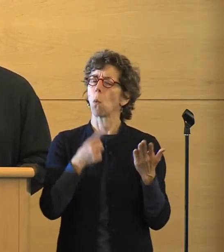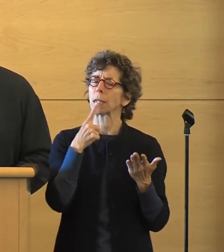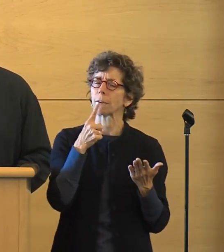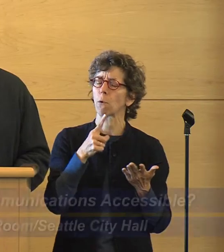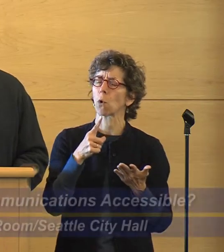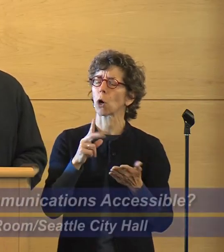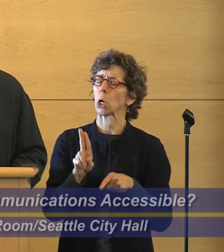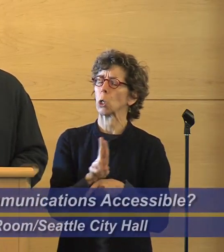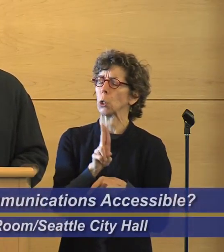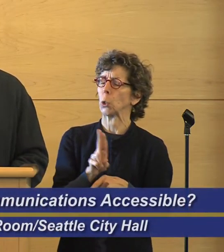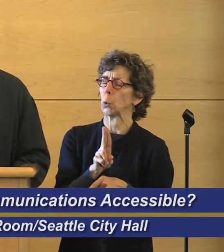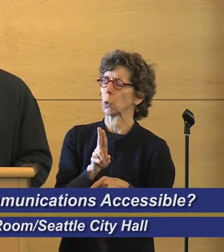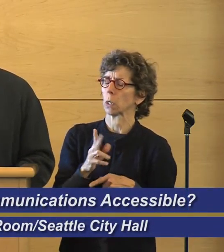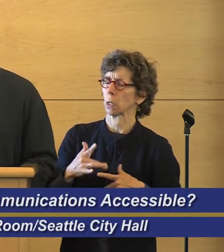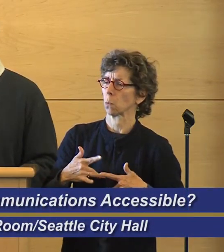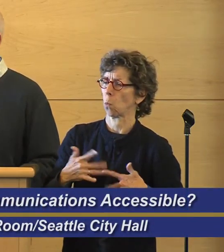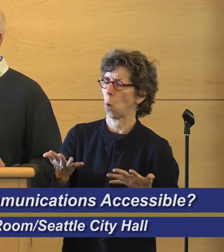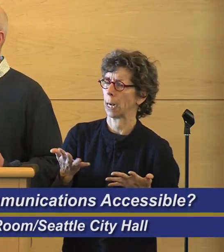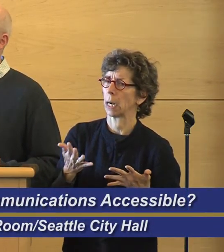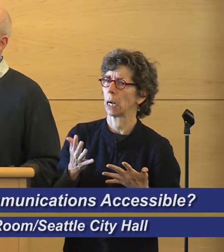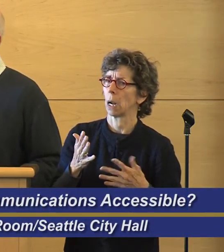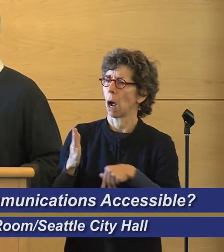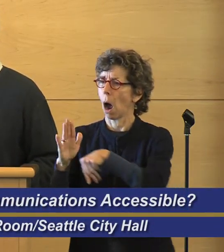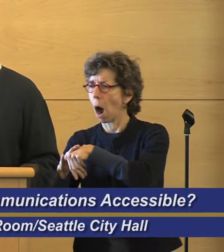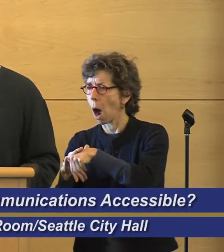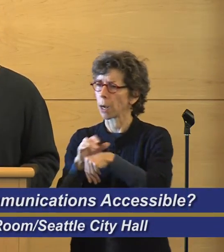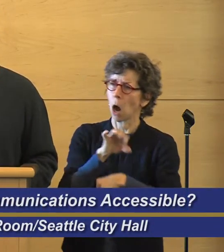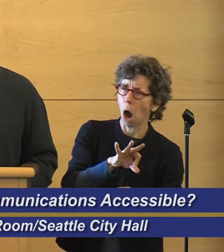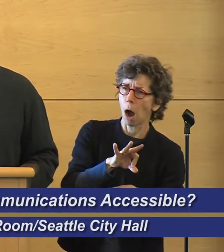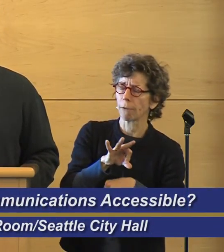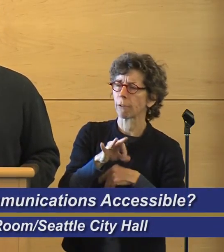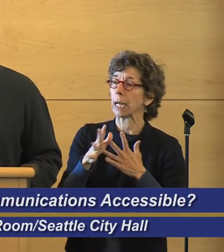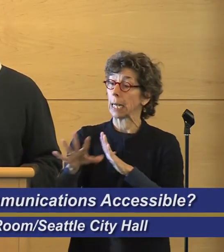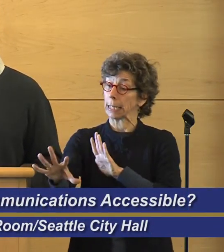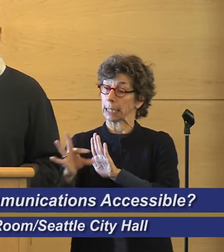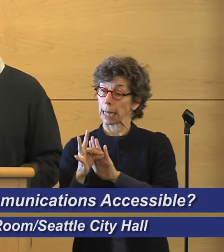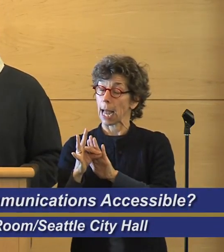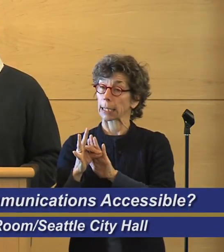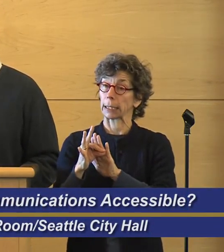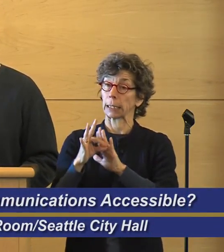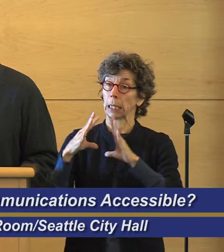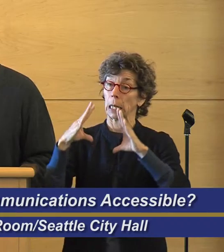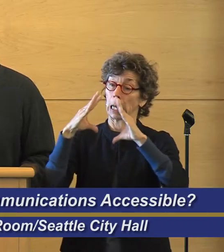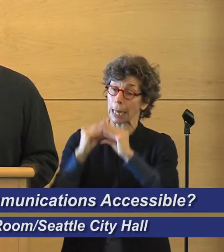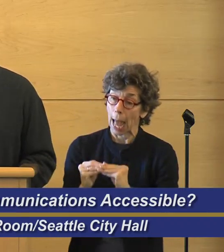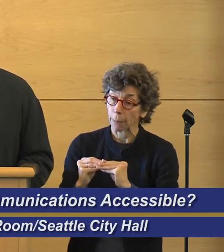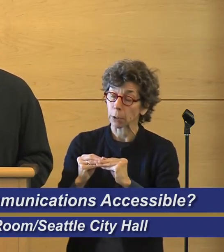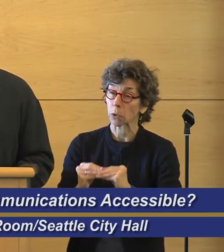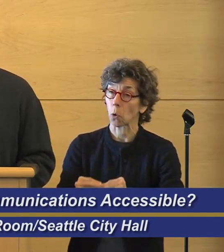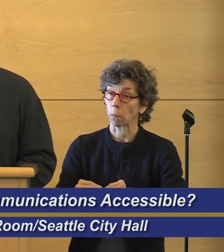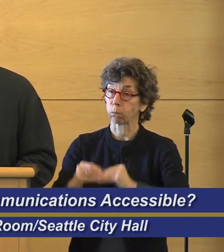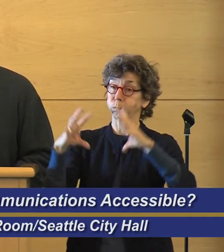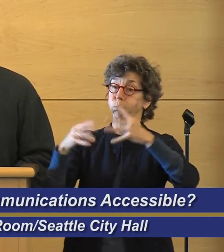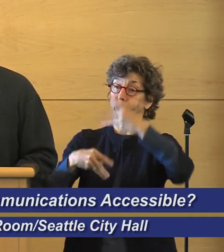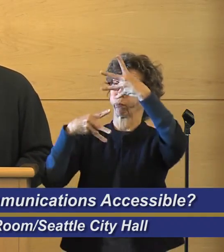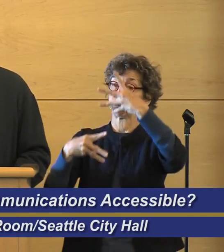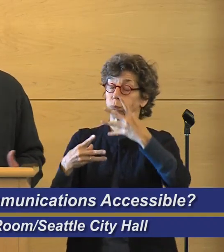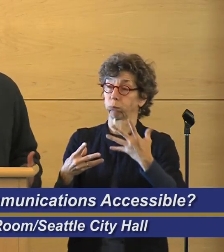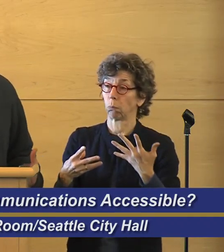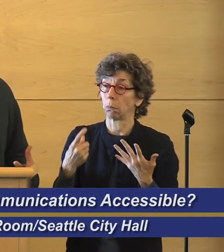want folks who aren't web developers to gloss over. But Aria's role is to answer questions